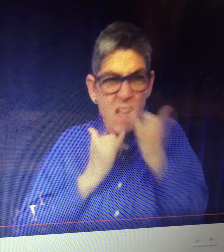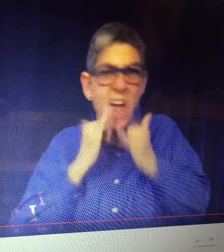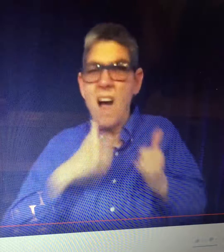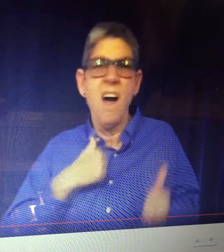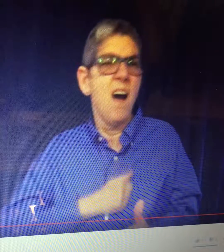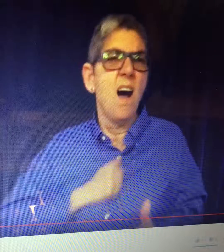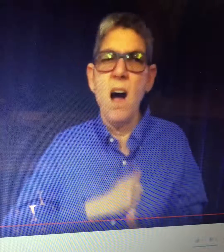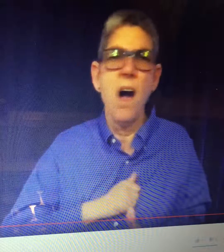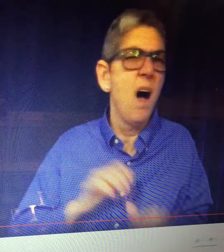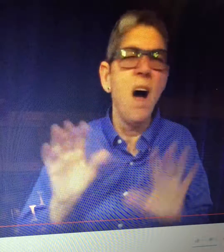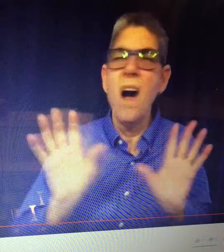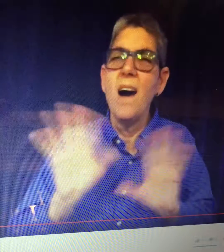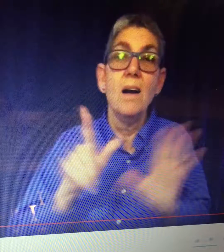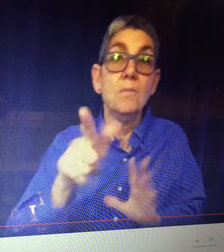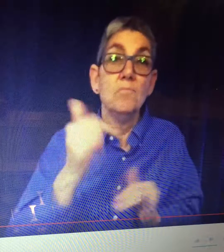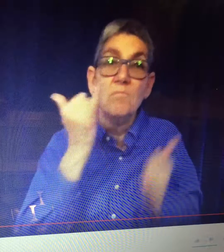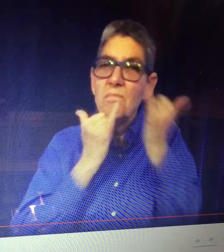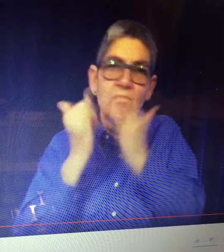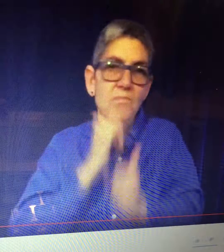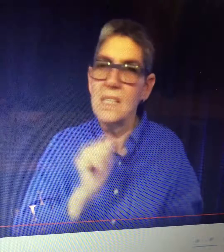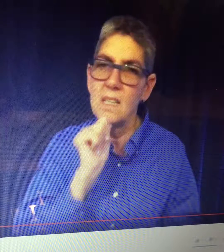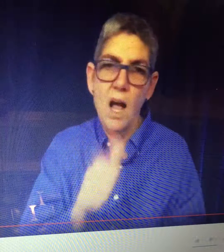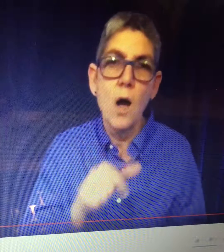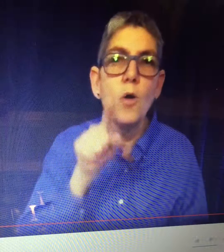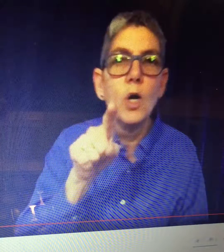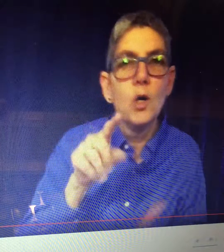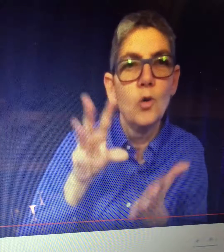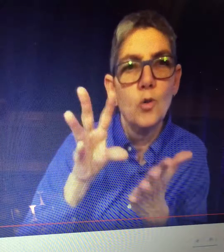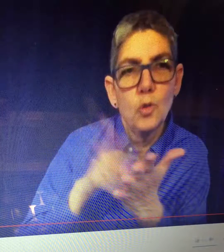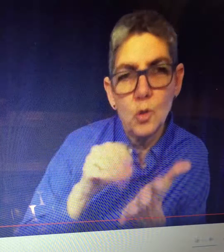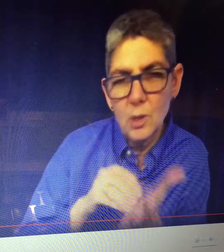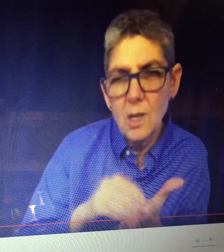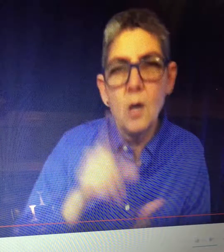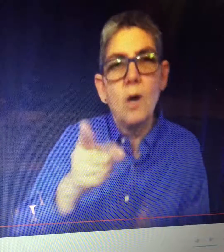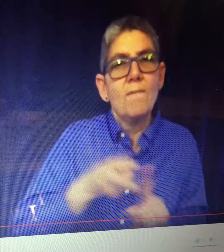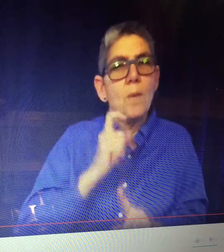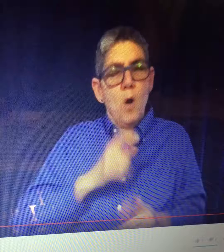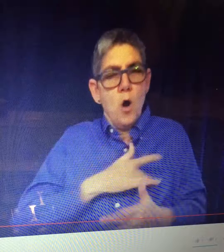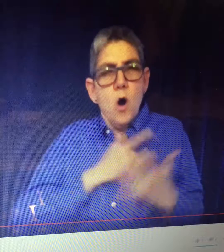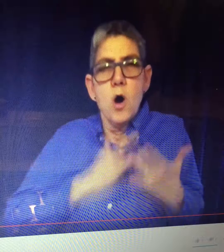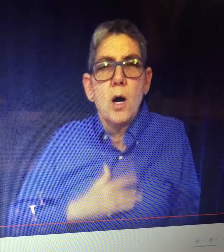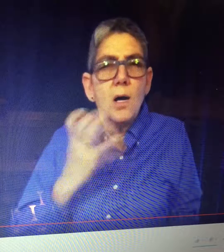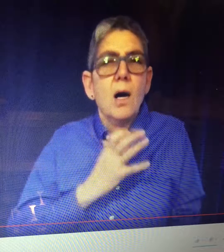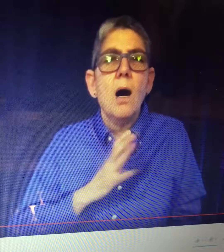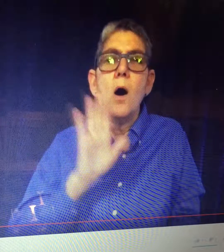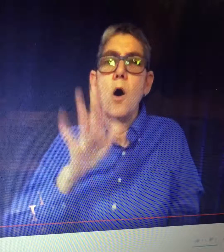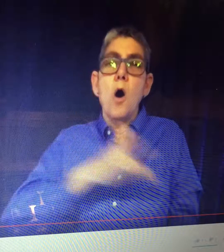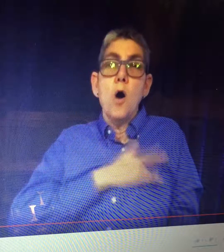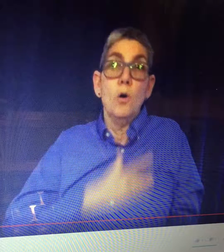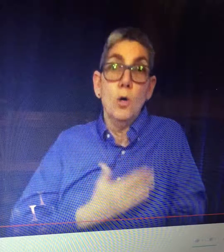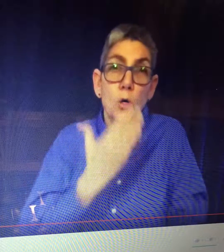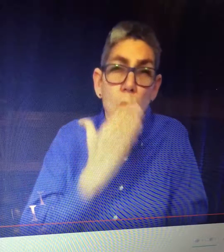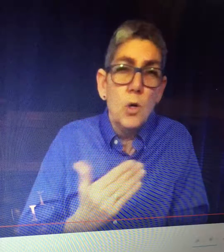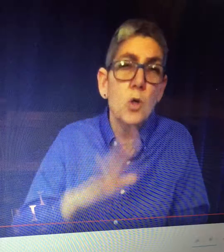To be excited or sorry or wrong, no. You just need to keep learning and have heart about